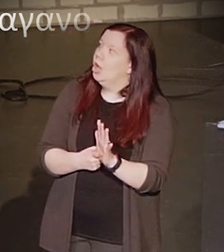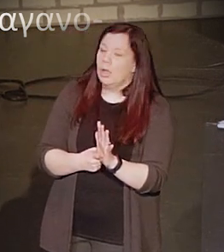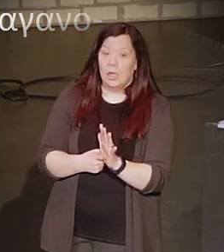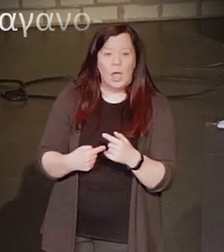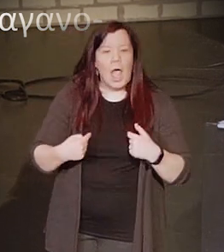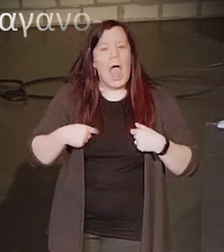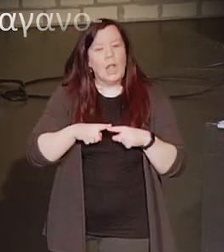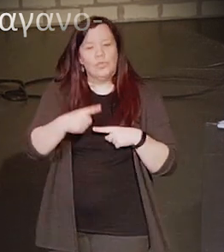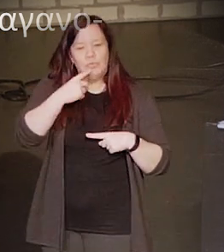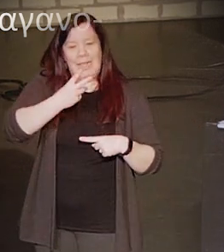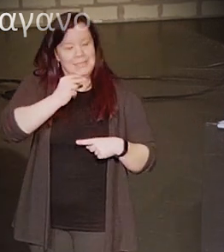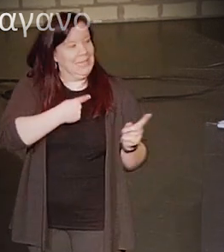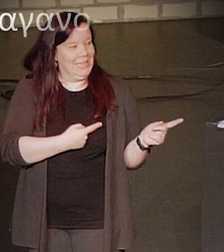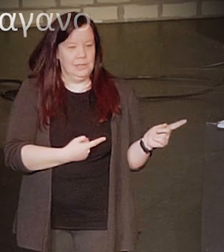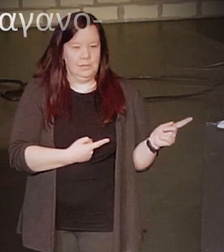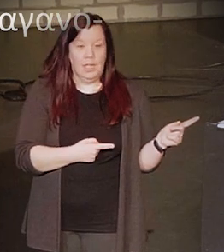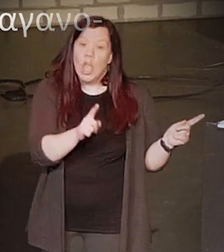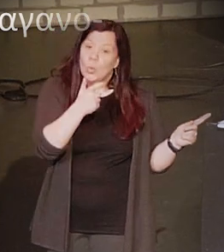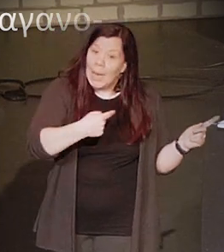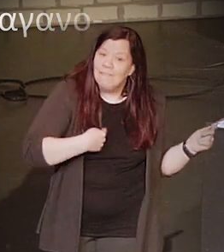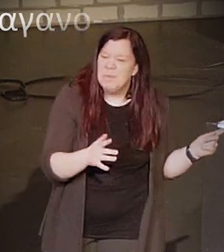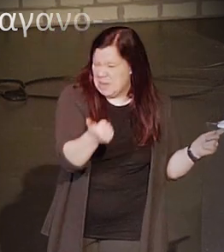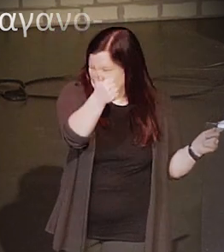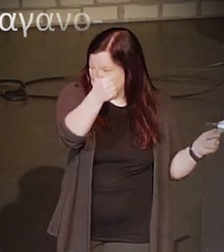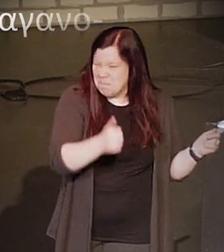Or am I going to try and say it and you're going to laugh at me?